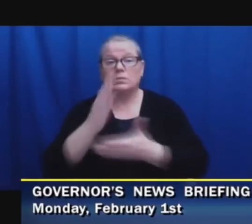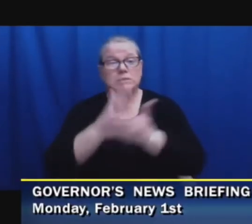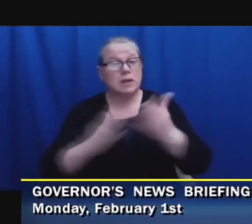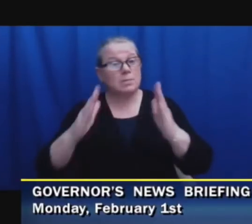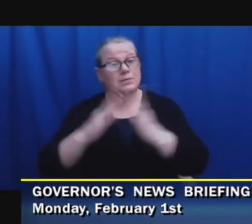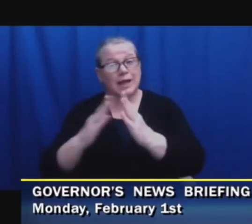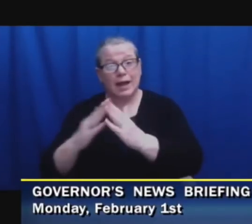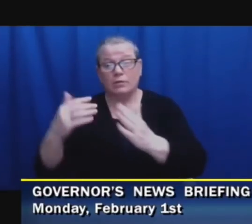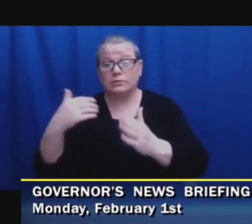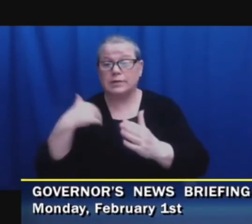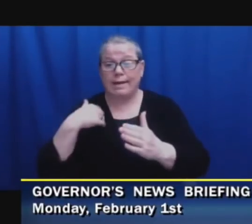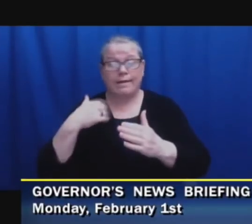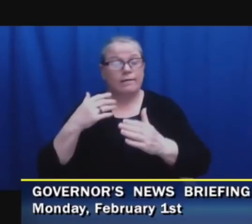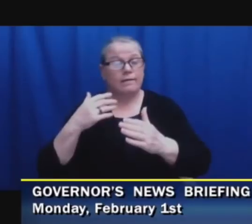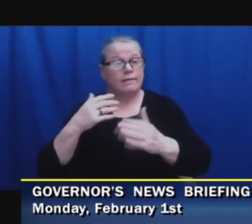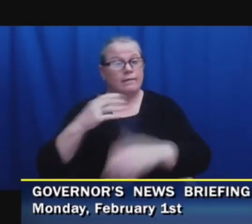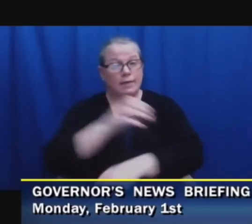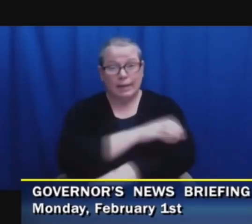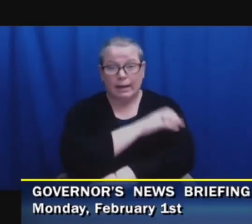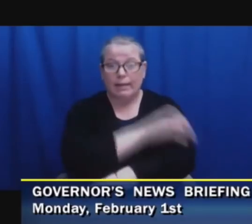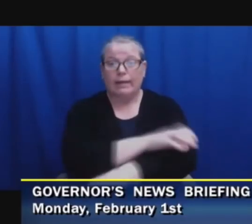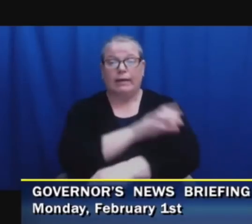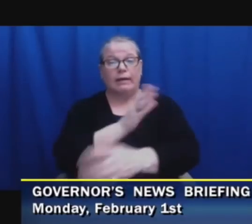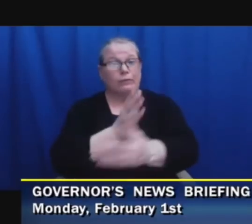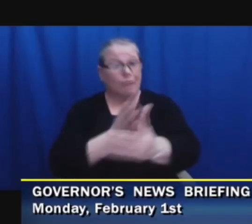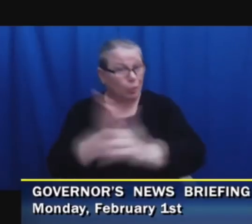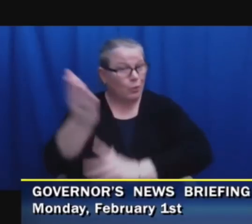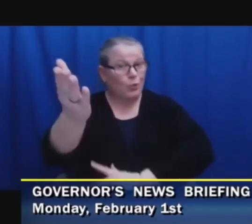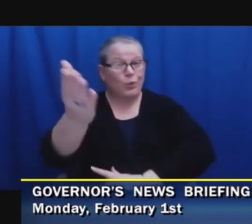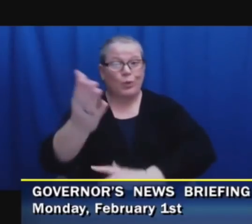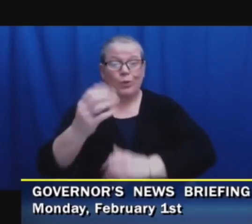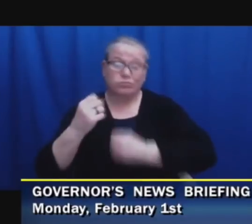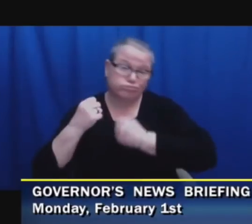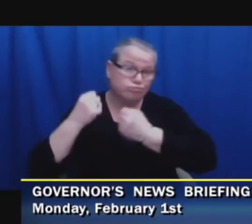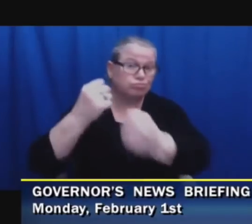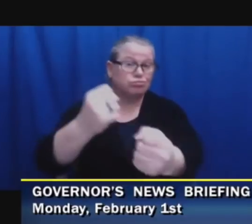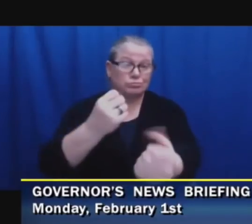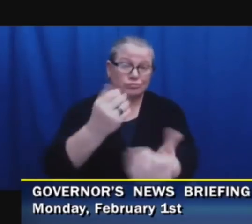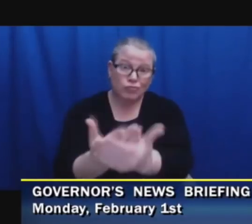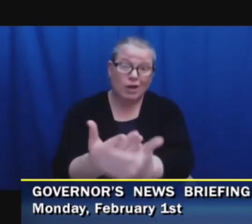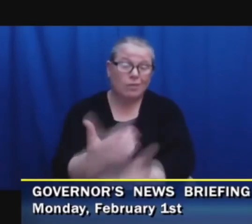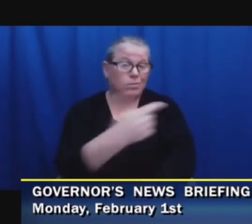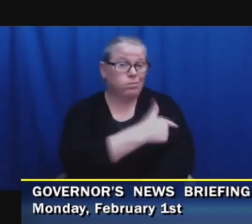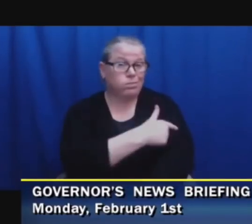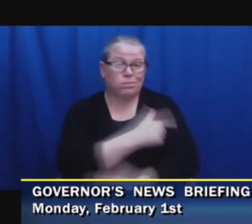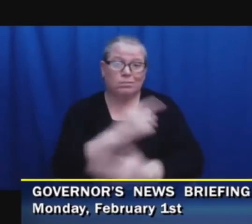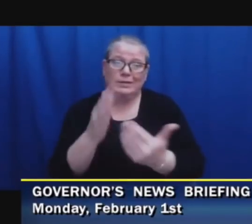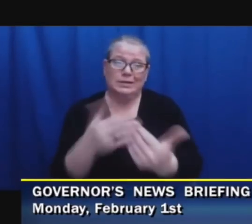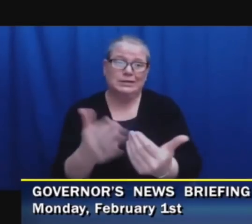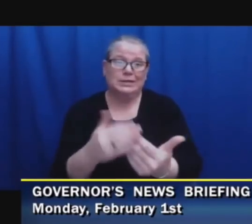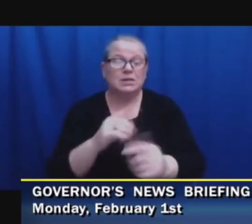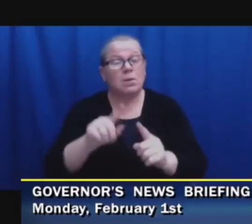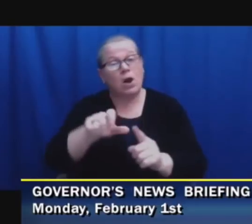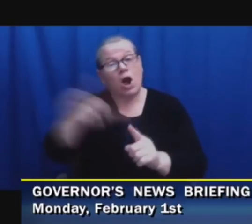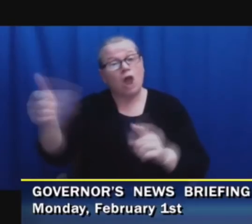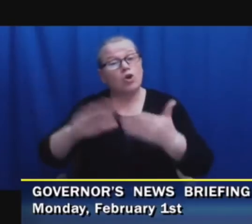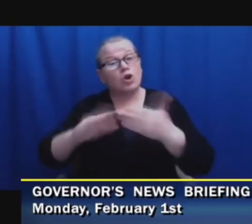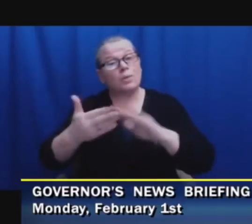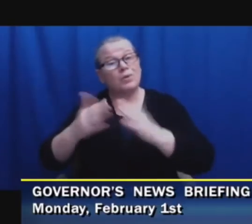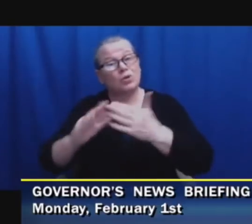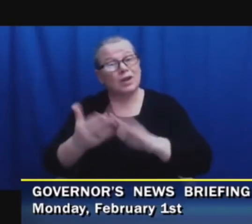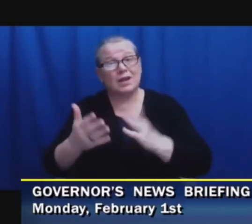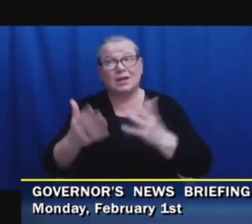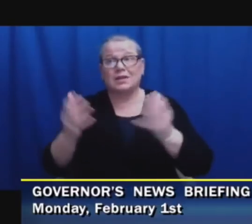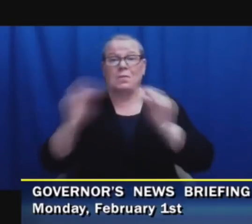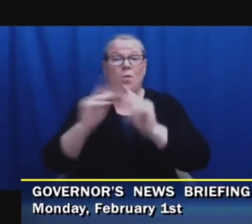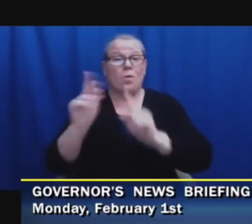and lickety split, there you go. Other, more congested communities, multifamily